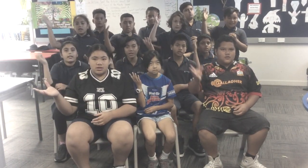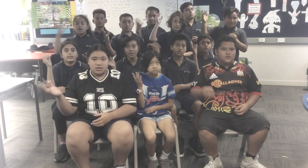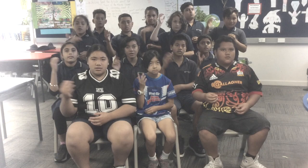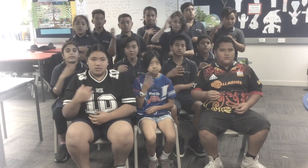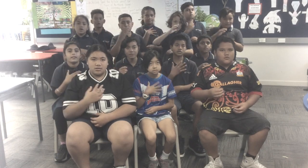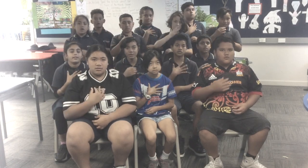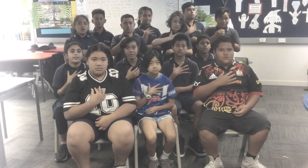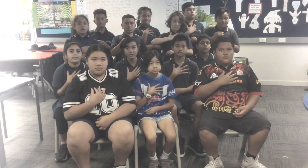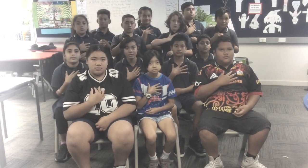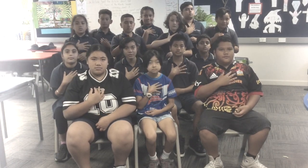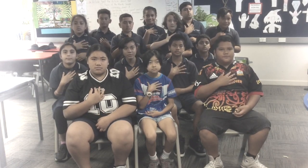get alone.